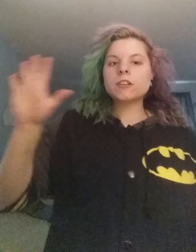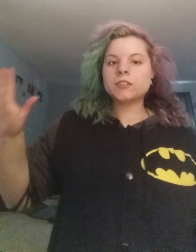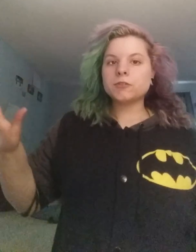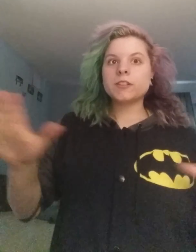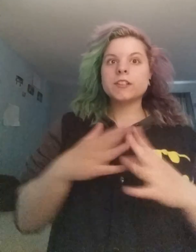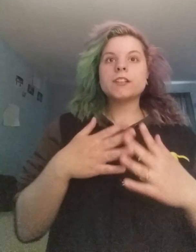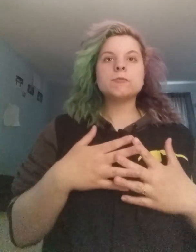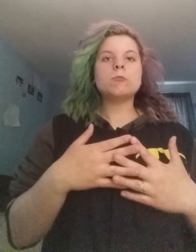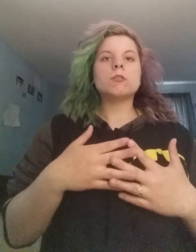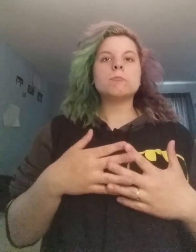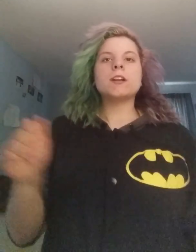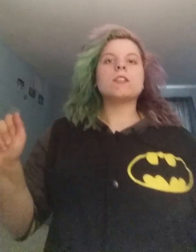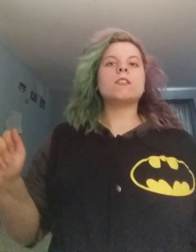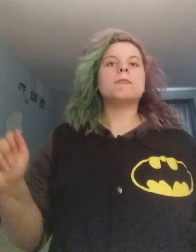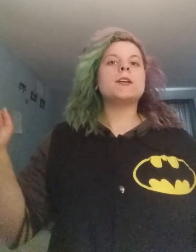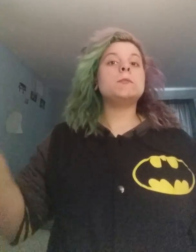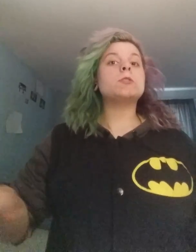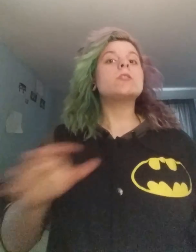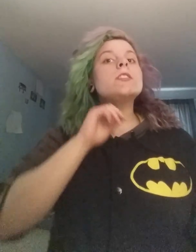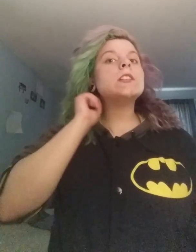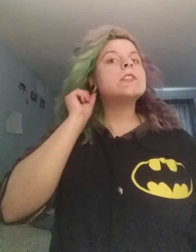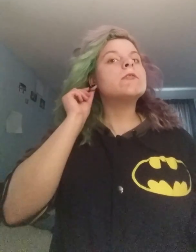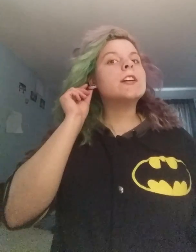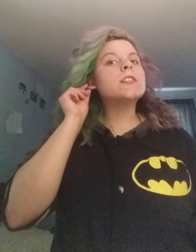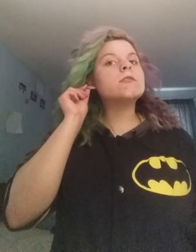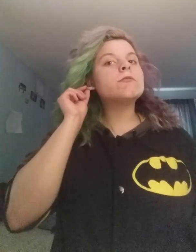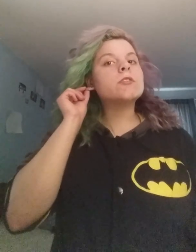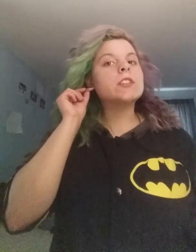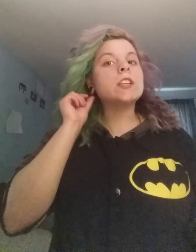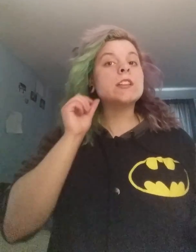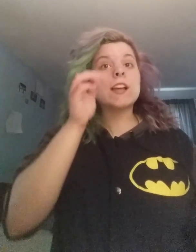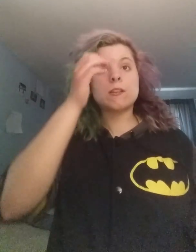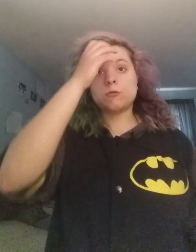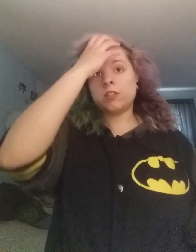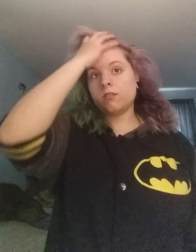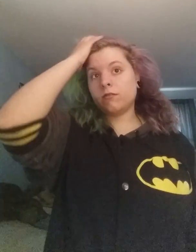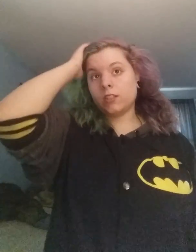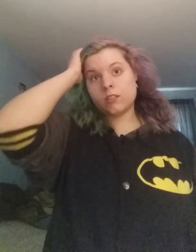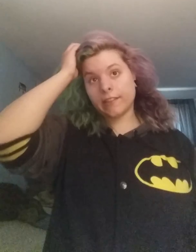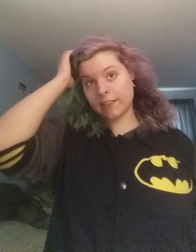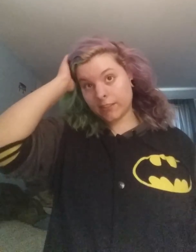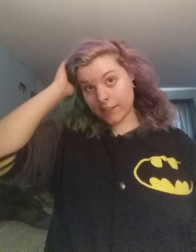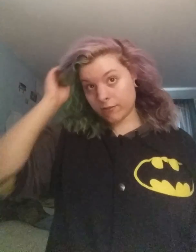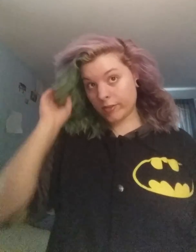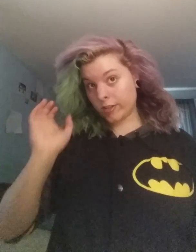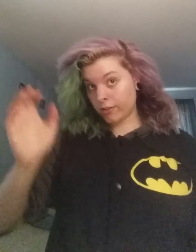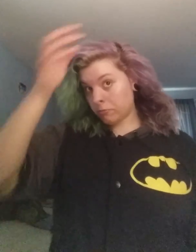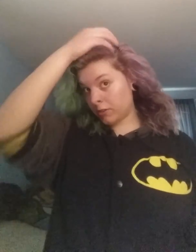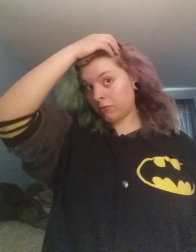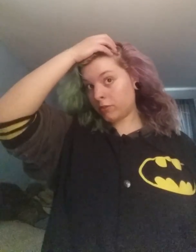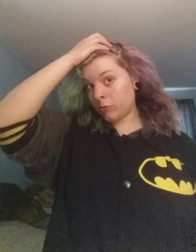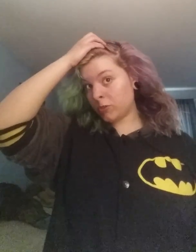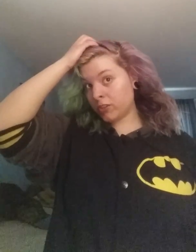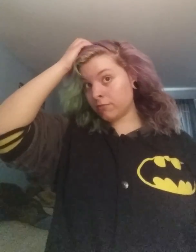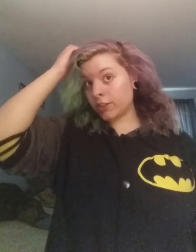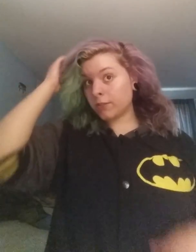so hey guys and welcome back um i am sorry in advance for the loud tv that's downstairs because for some reason my